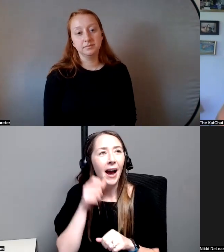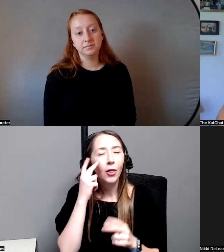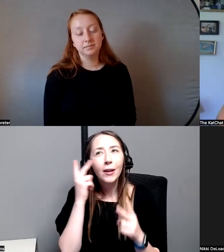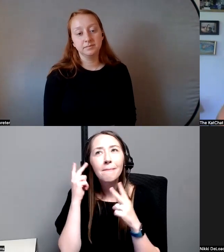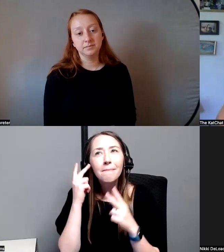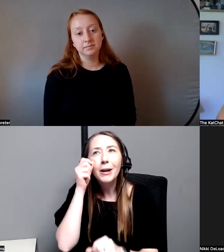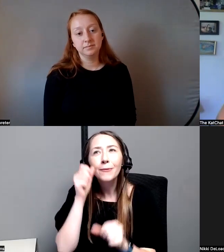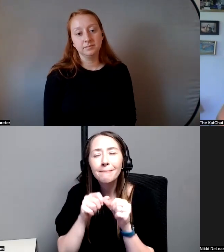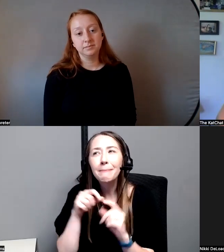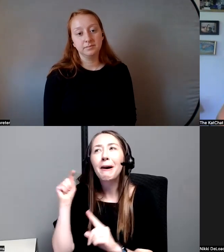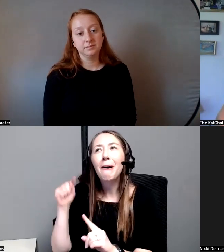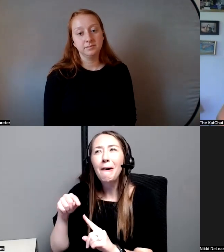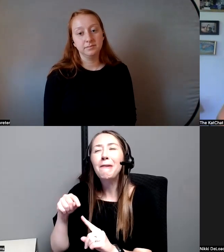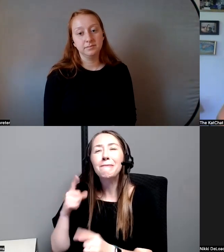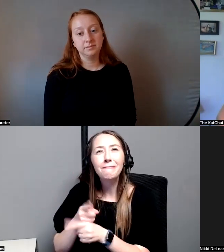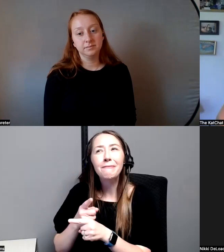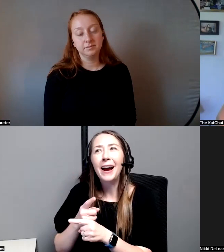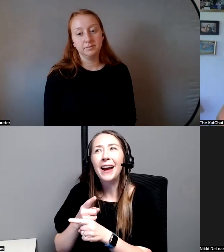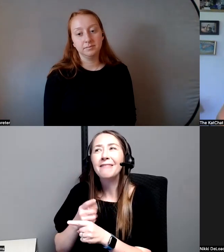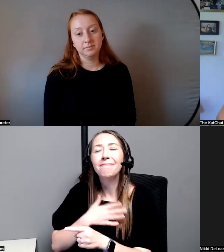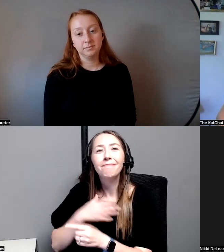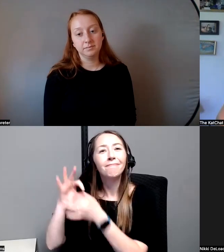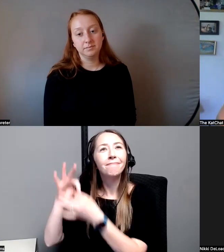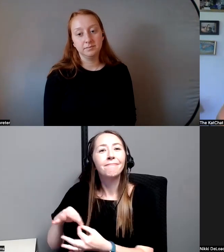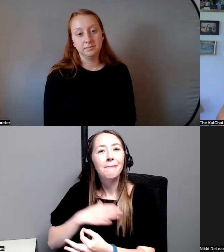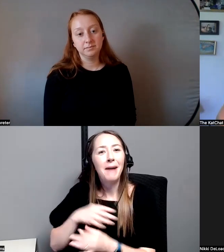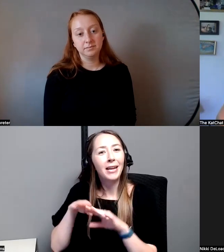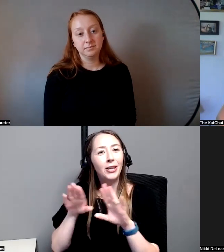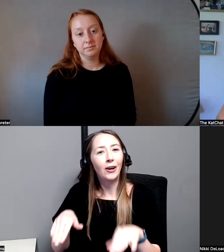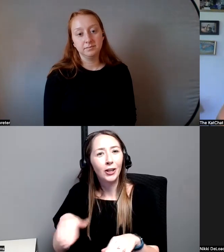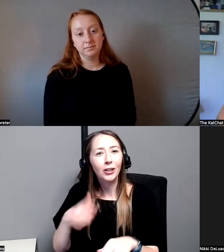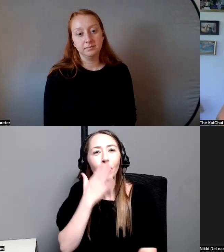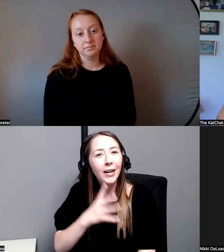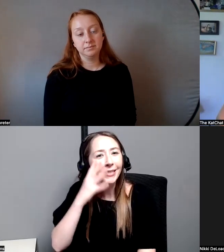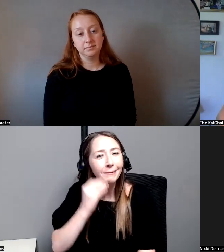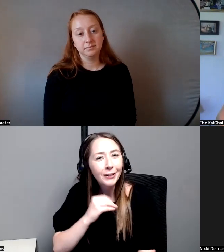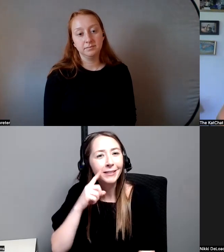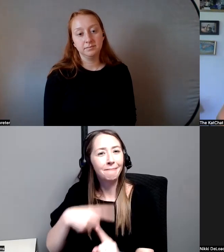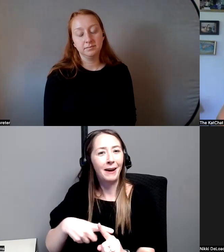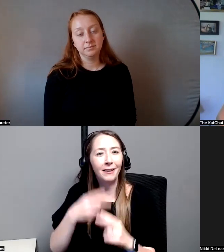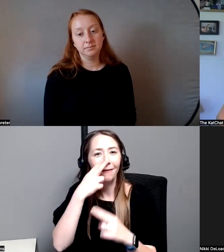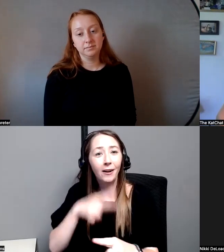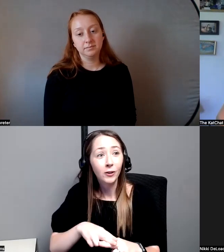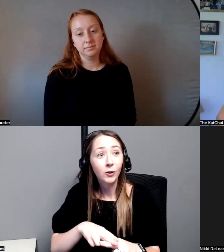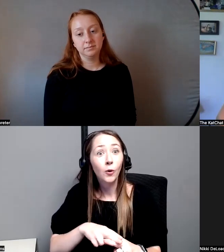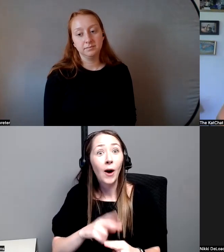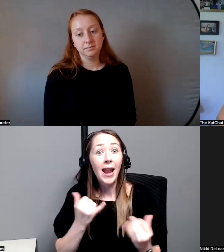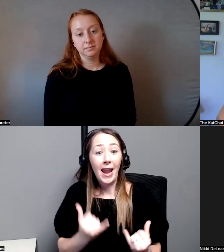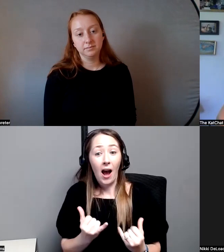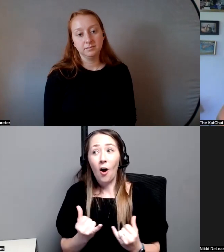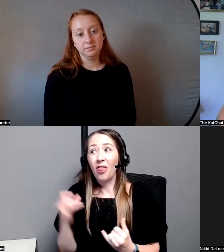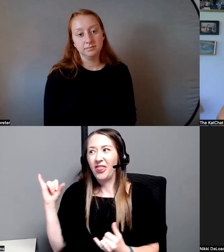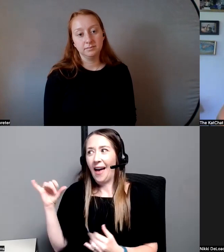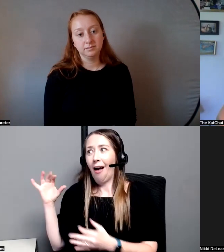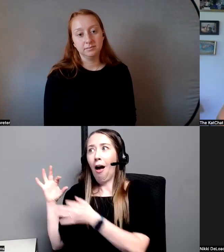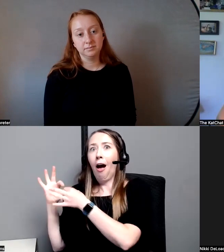remember that from being a child who was in this business, and just remembering that for other kids, when I'm working with them, we just